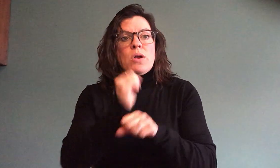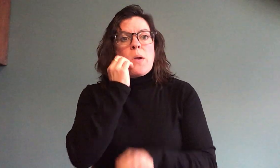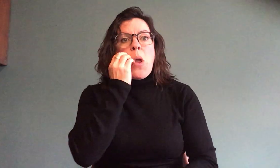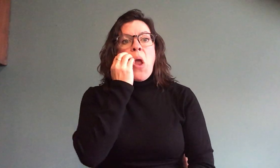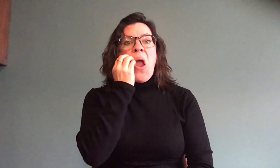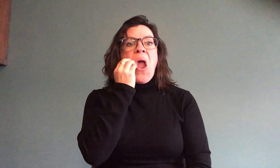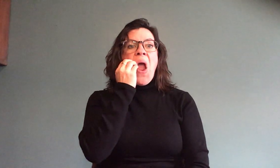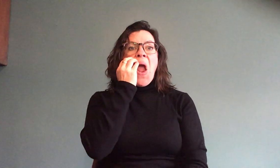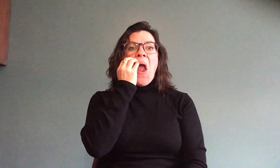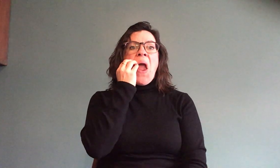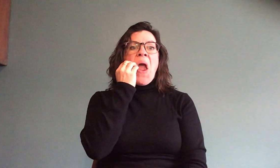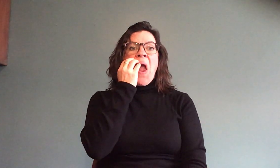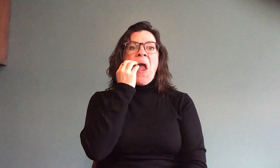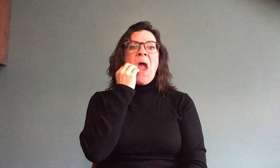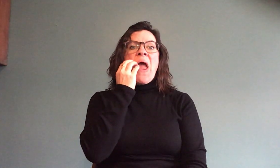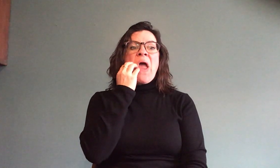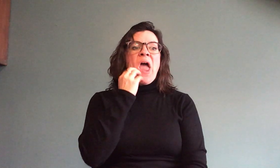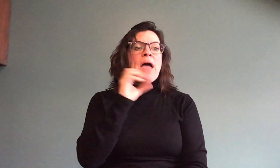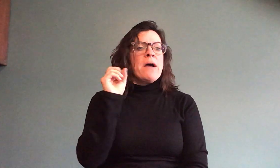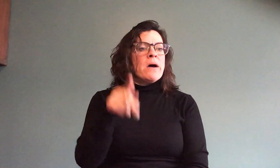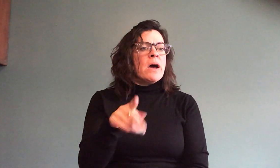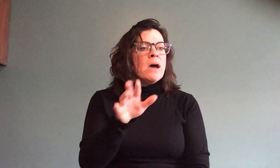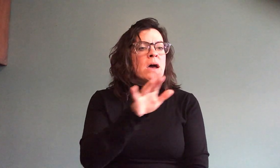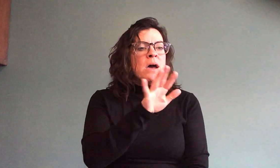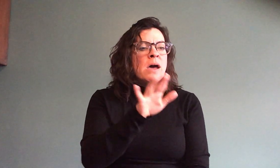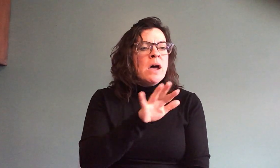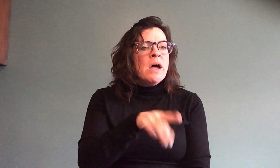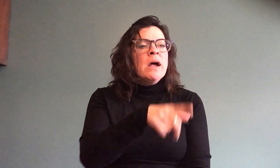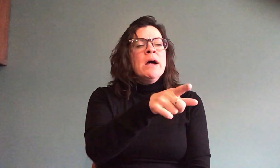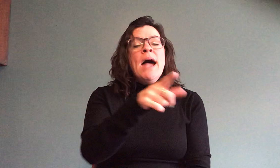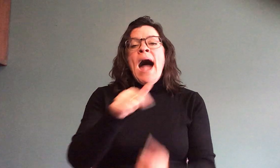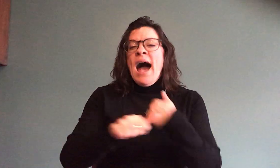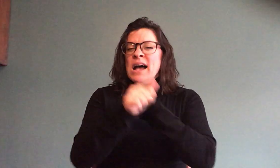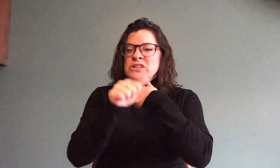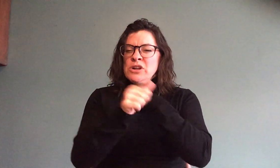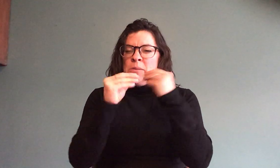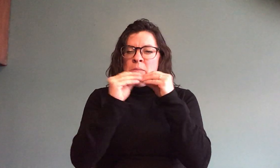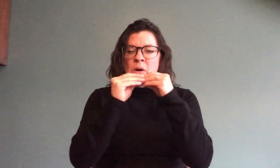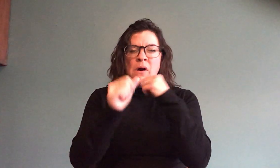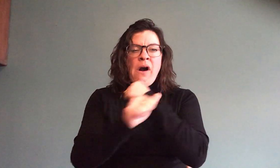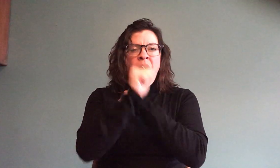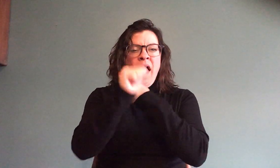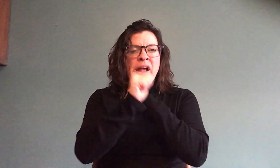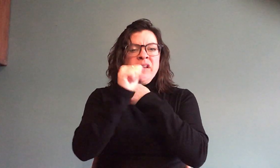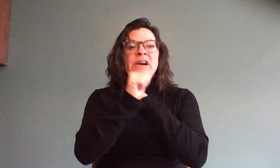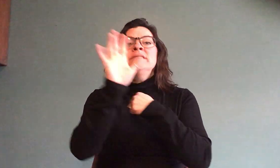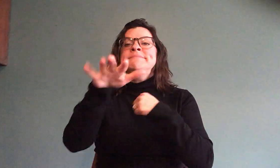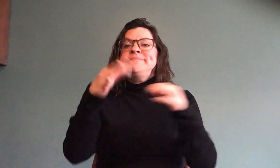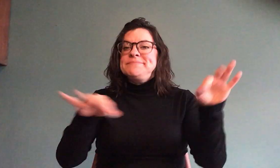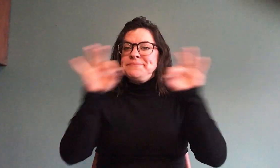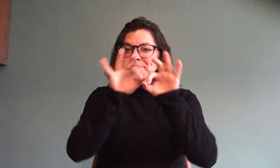Notes here. Yep. Stay alert. All right. Maintain eye contact with vehicles. Never get into a